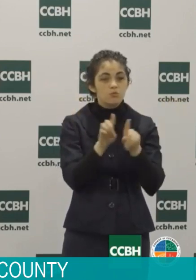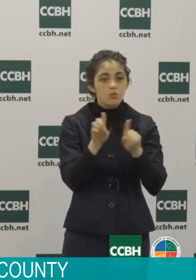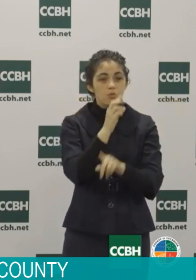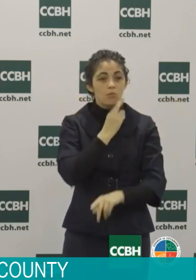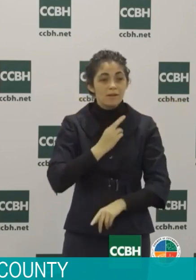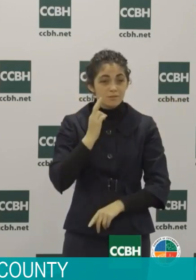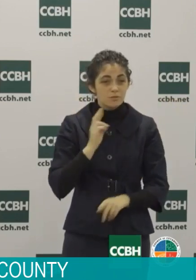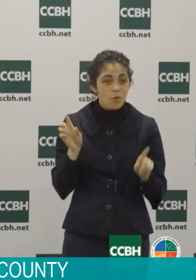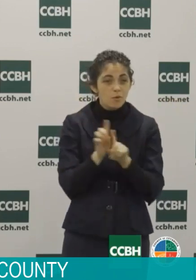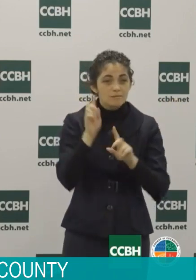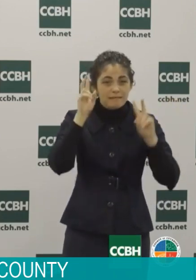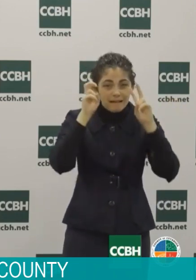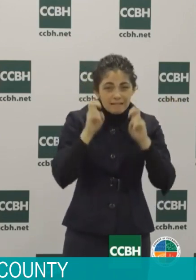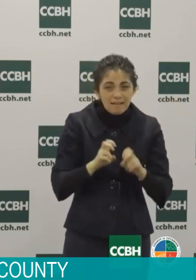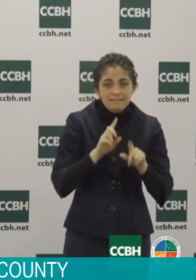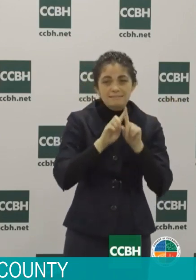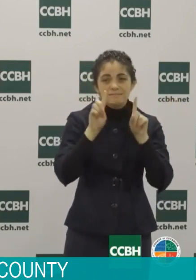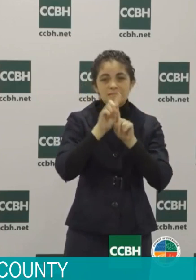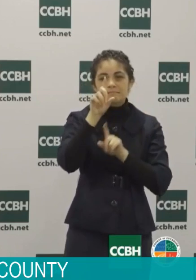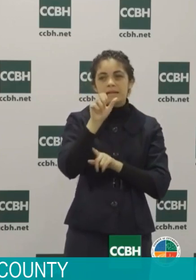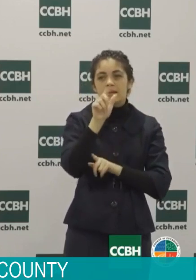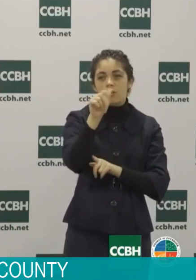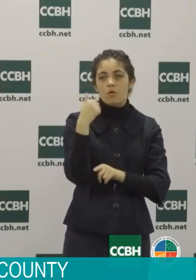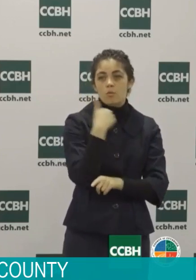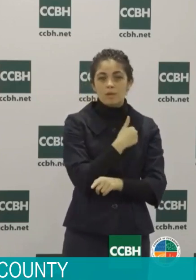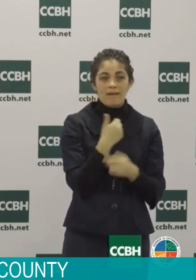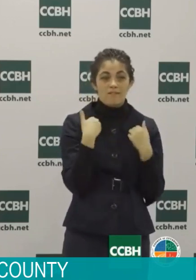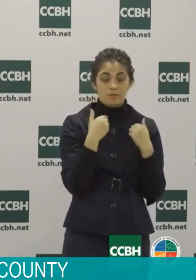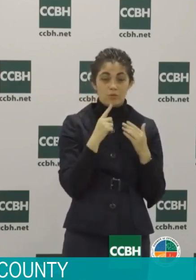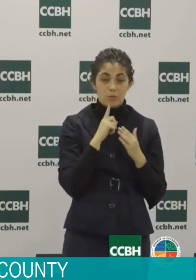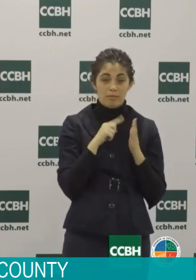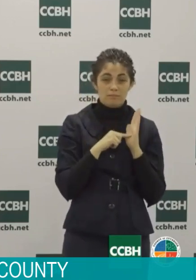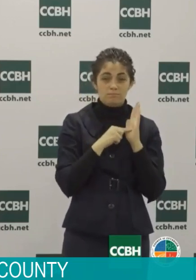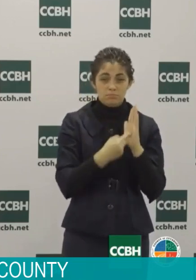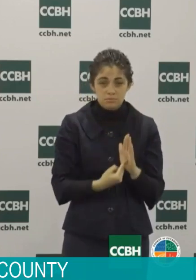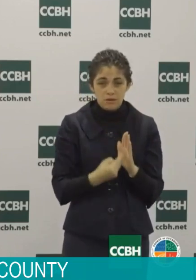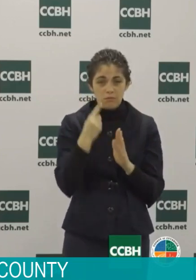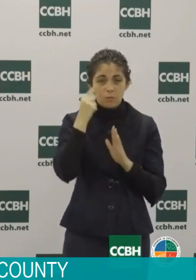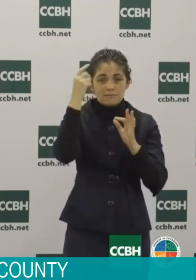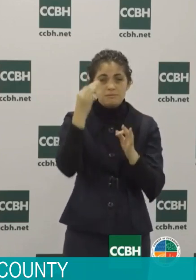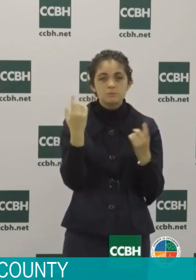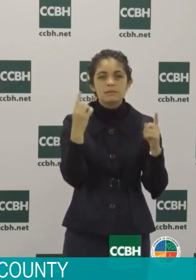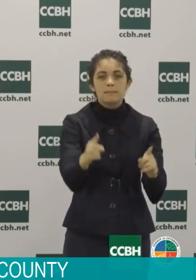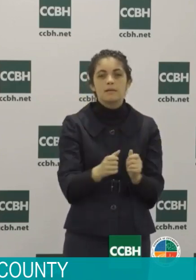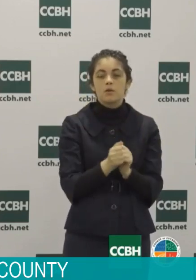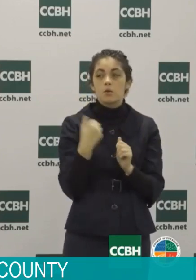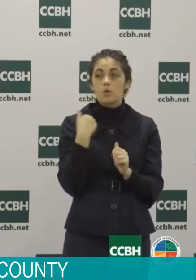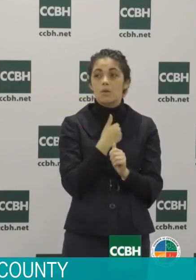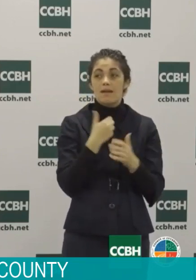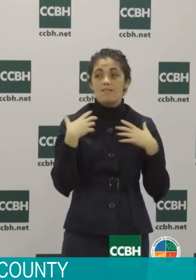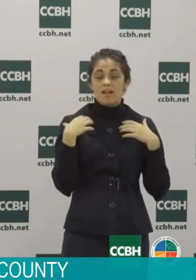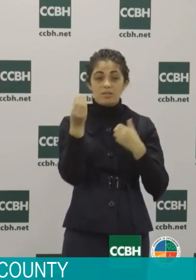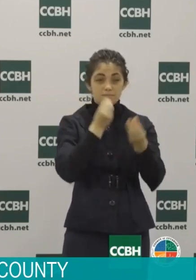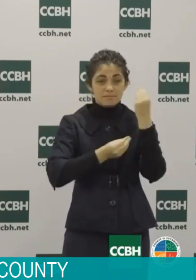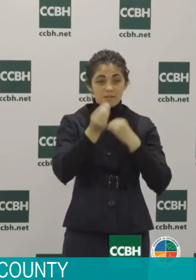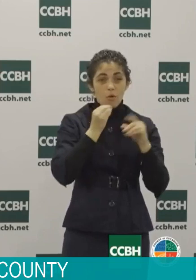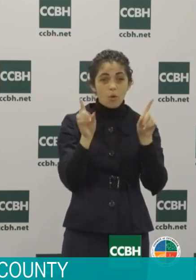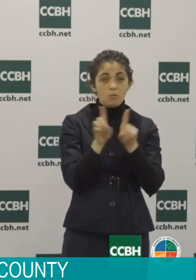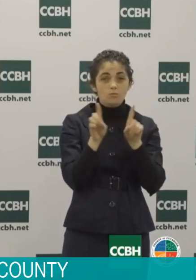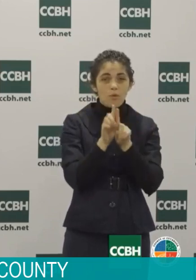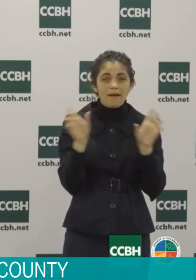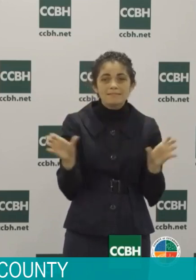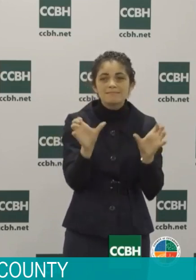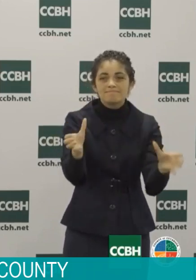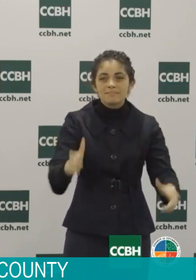restaurants. We analyze community data for critical public health decision making. We promote healthy eating, active living, and